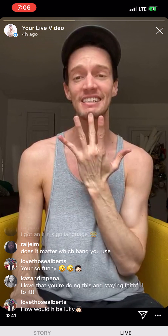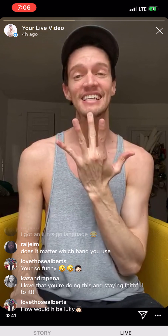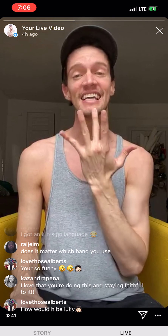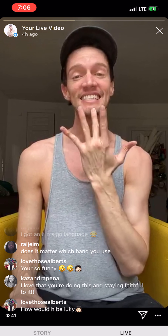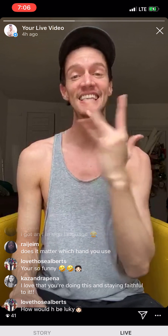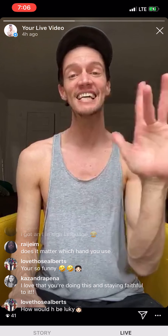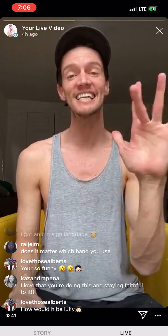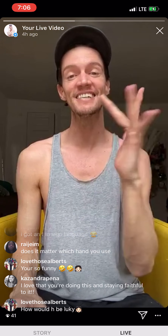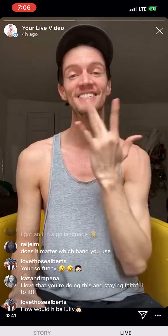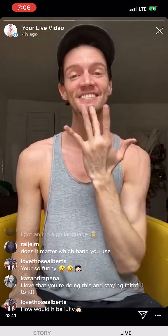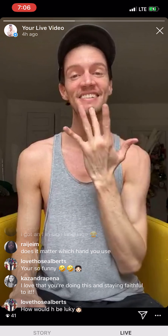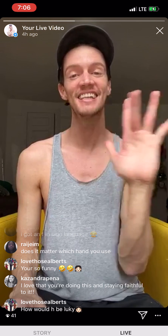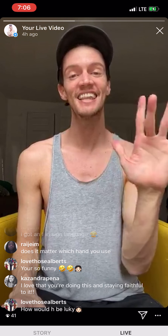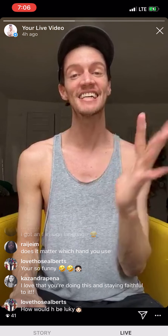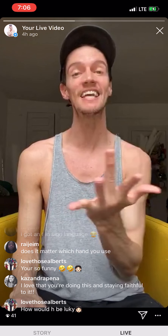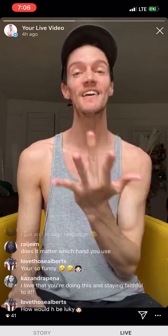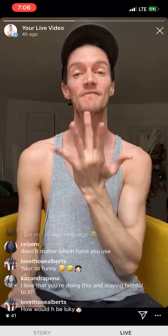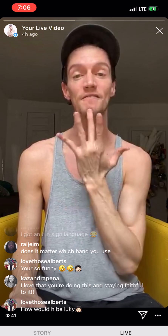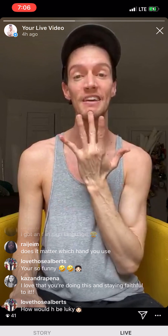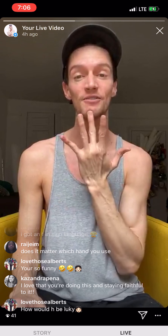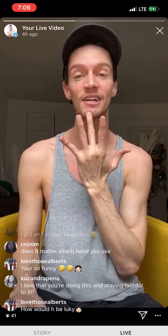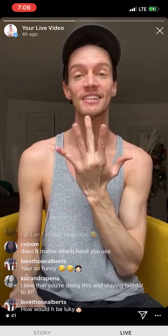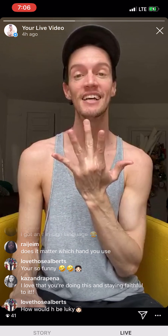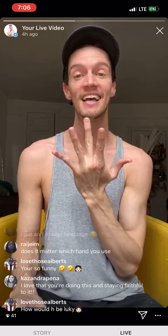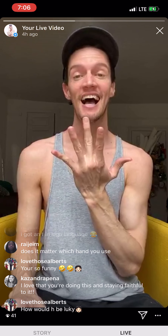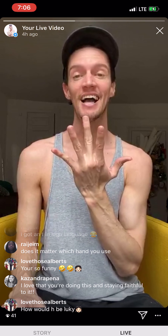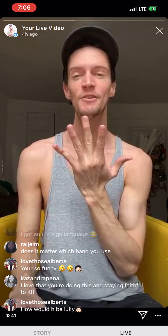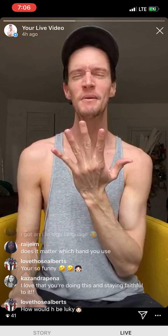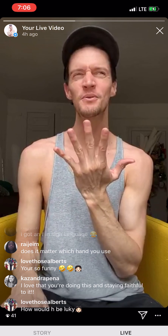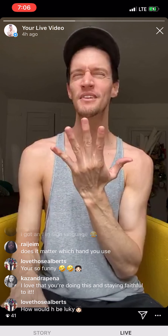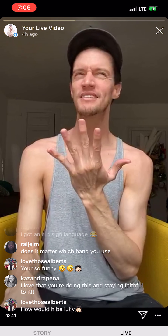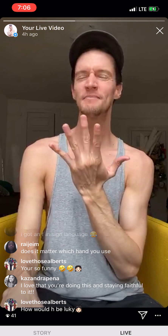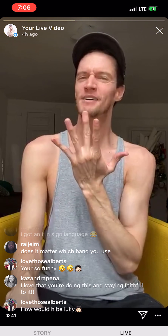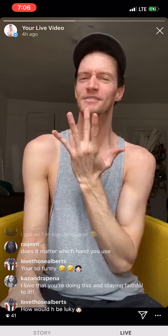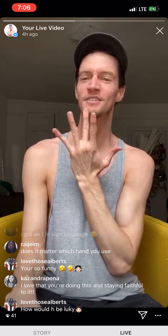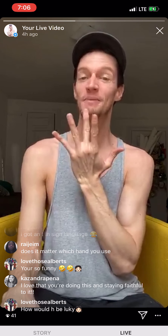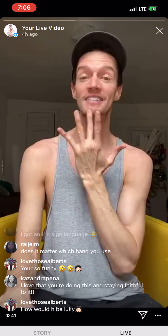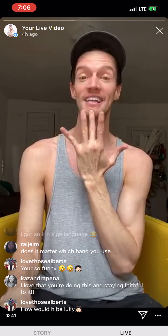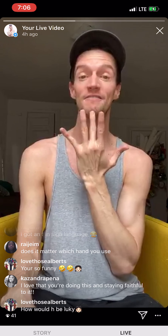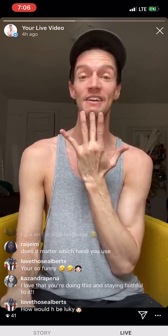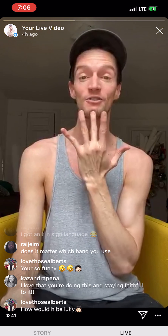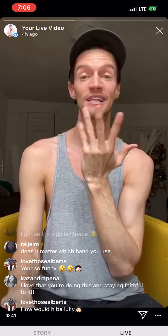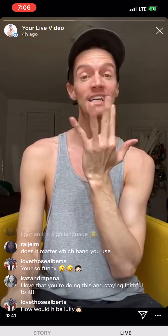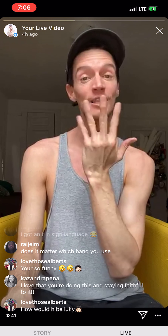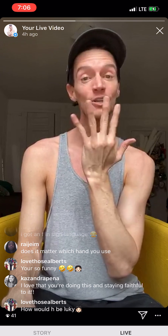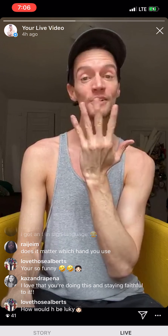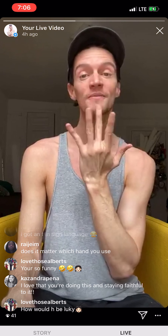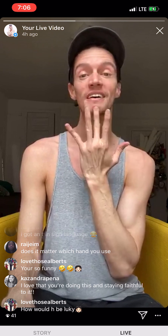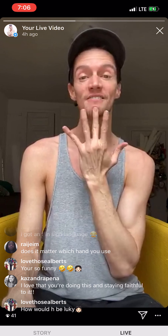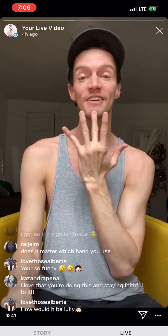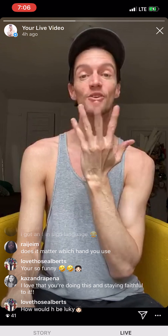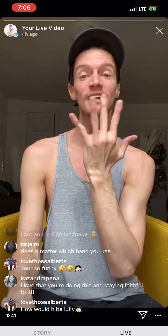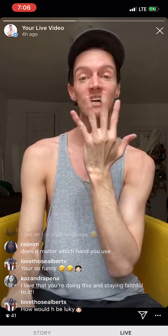It's lucky. Lucky. Favorite. I remember this somehow just by saying favorite color. Favorite color.